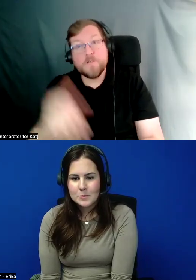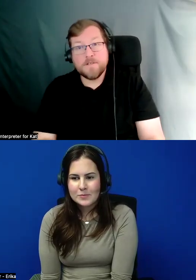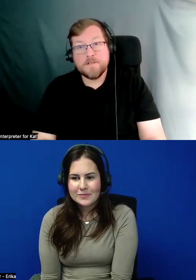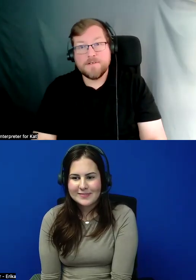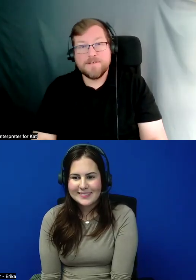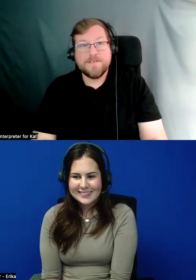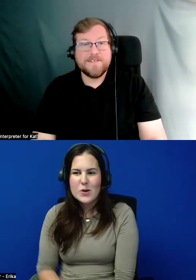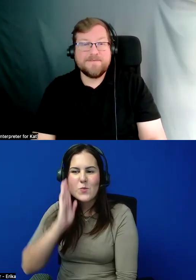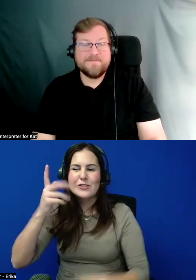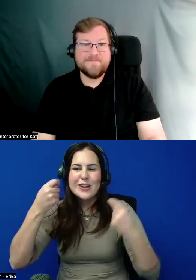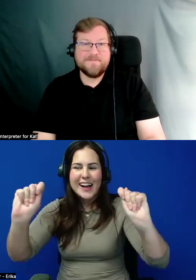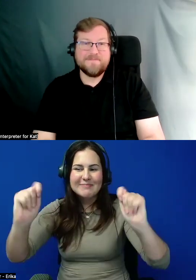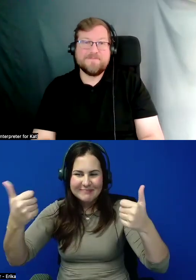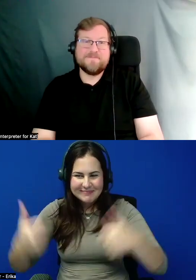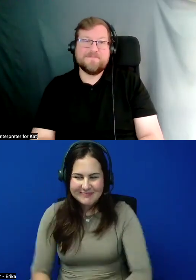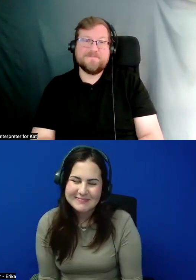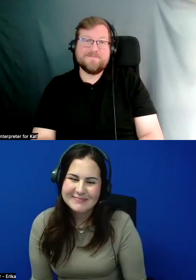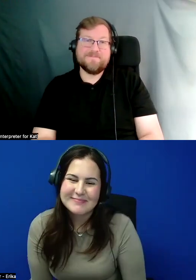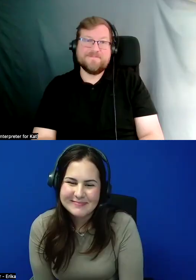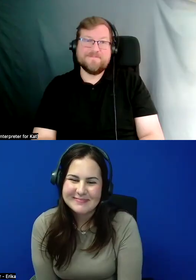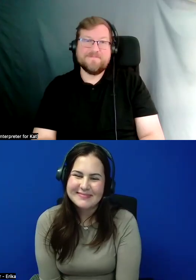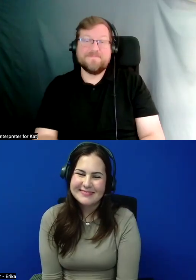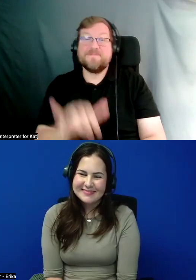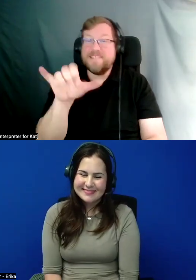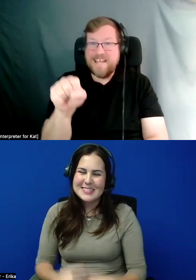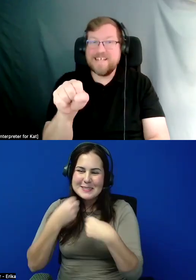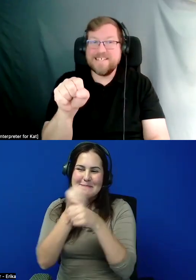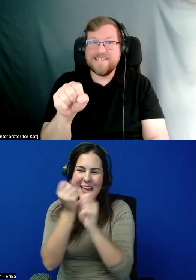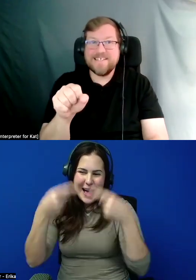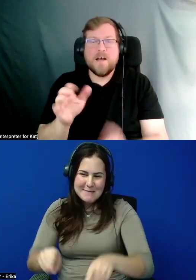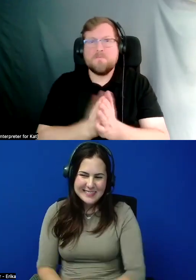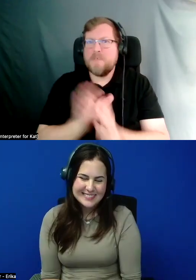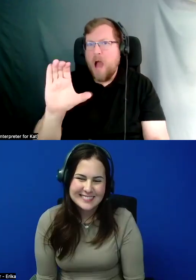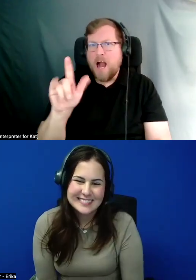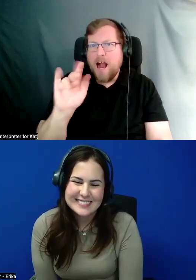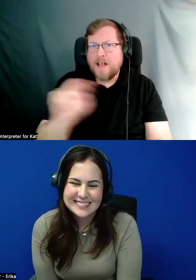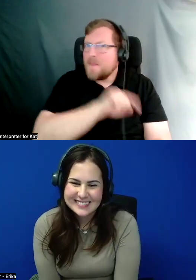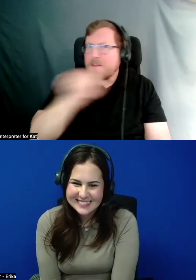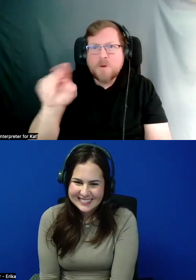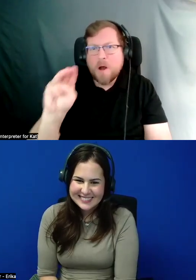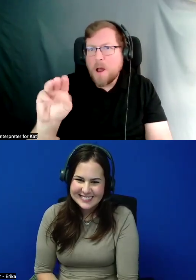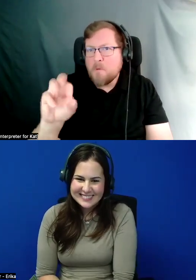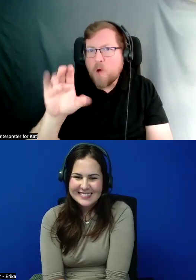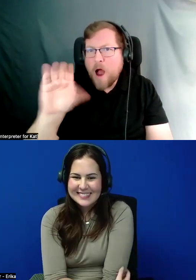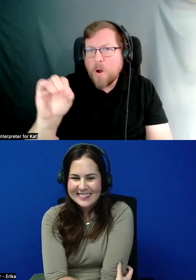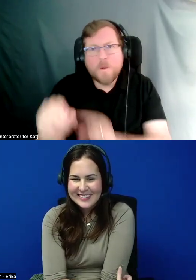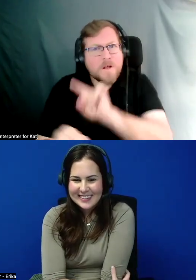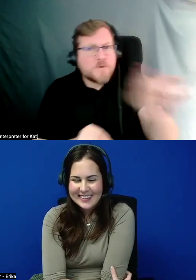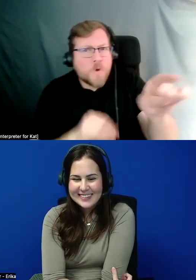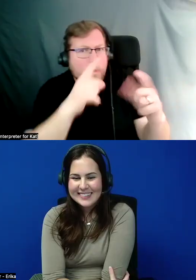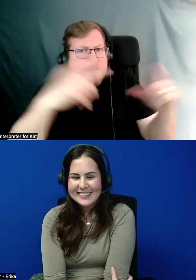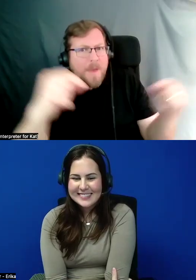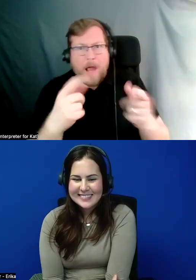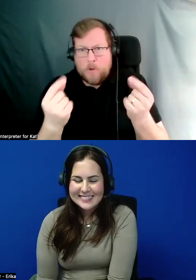our best to make Yeah, it happen. definitely. I'm not come on, get Colin, take him to Morocco, take him to Japan, do